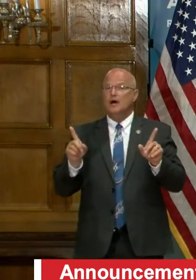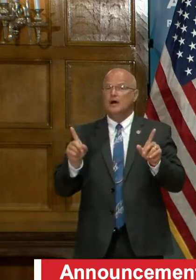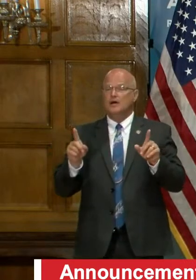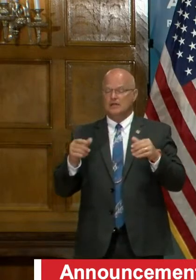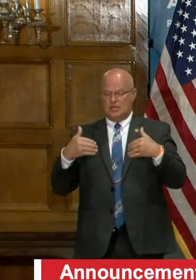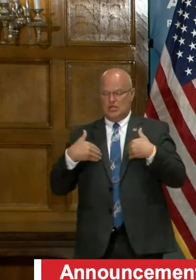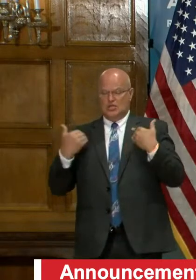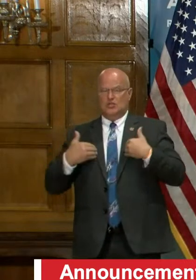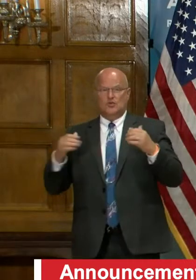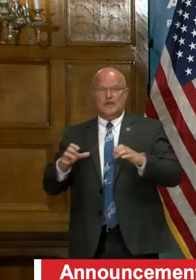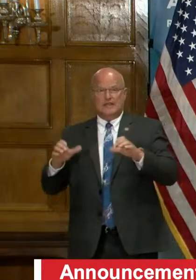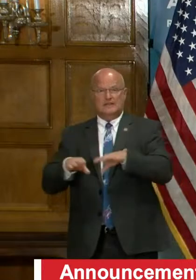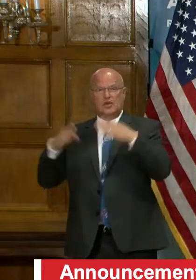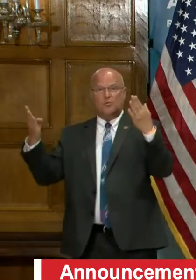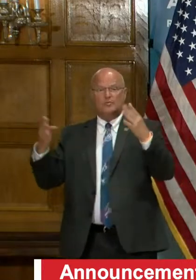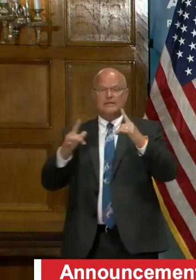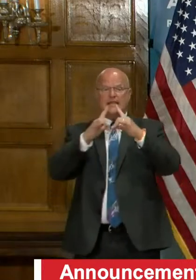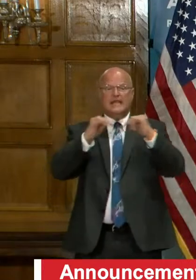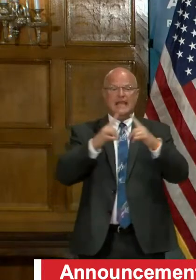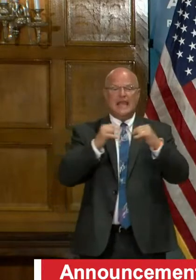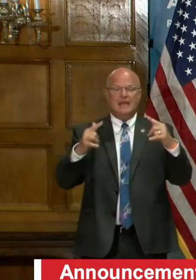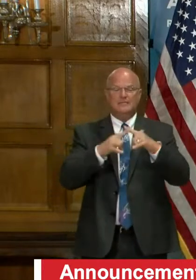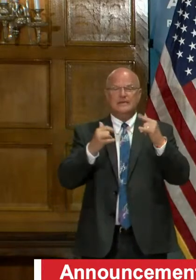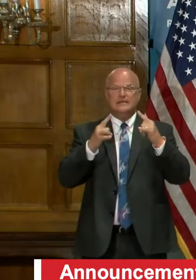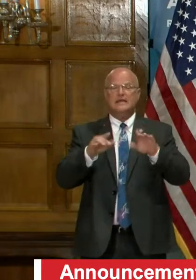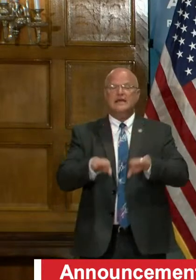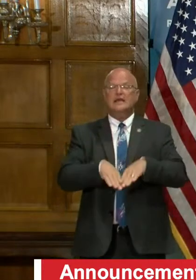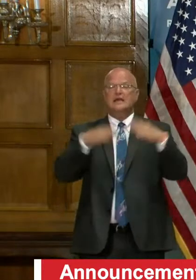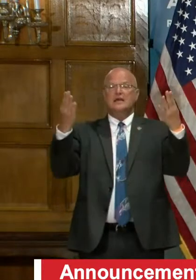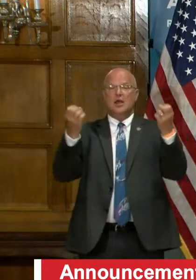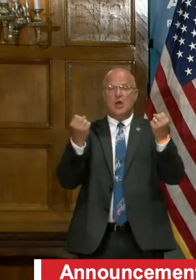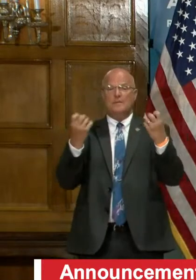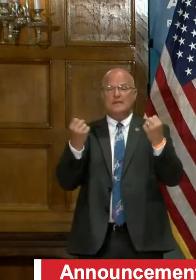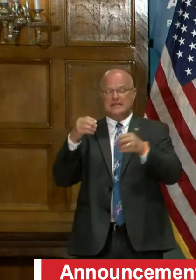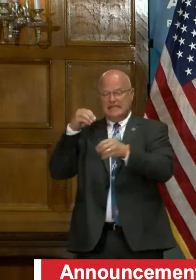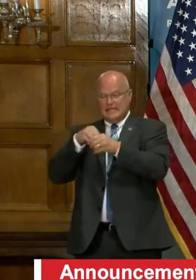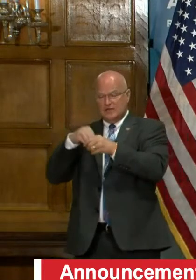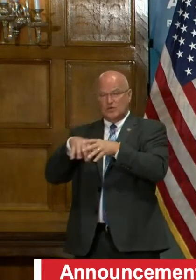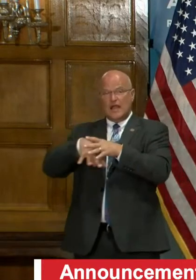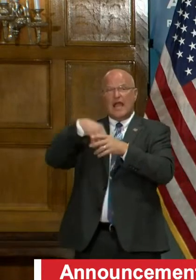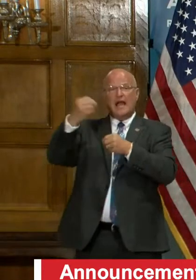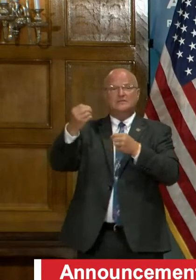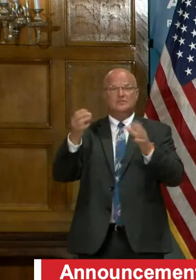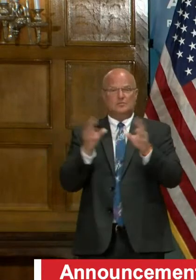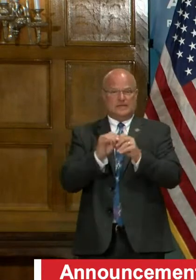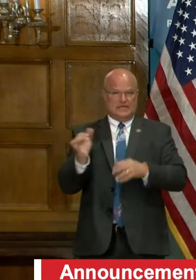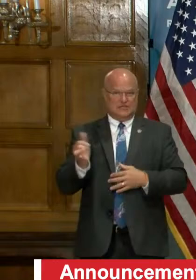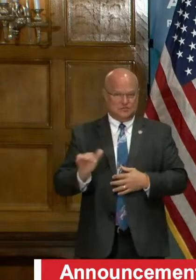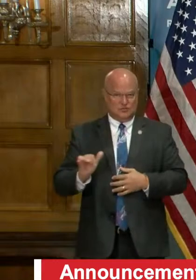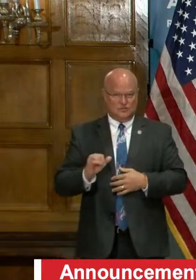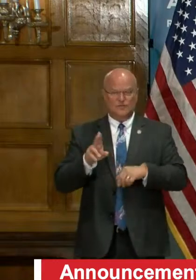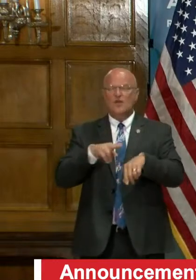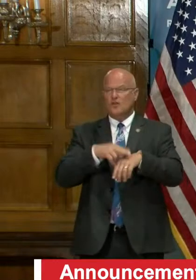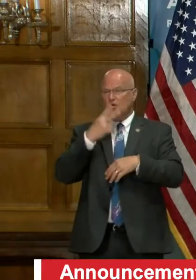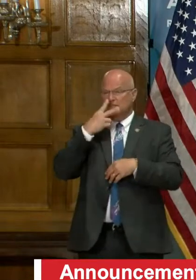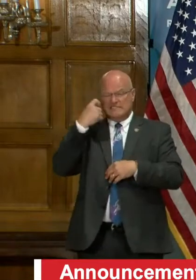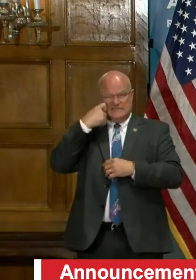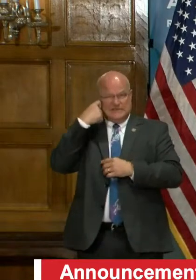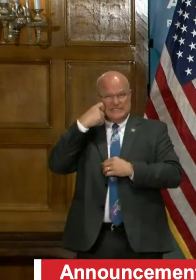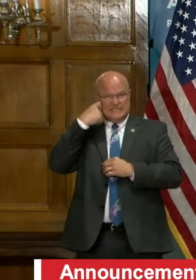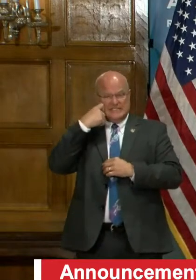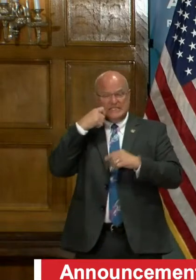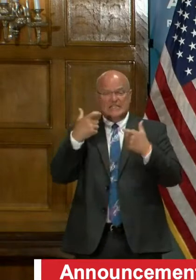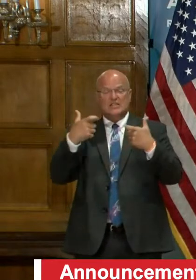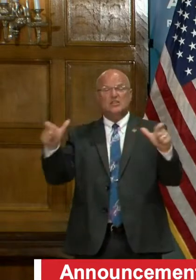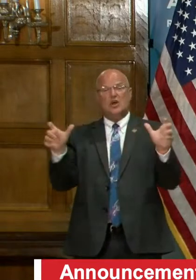reopened youth activities, camping, and many outdoor and indoor venues as well. And of course, we've seen most